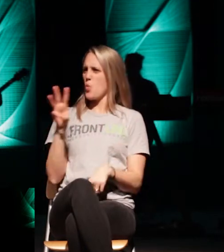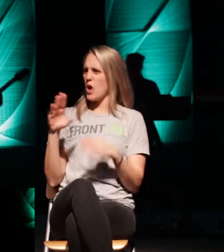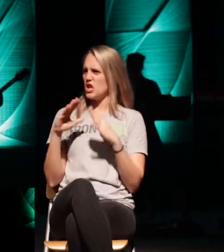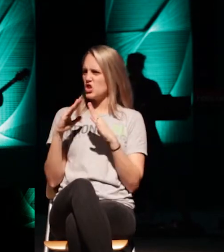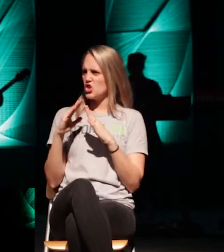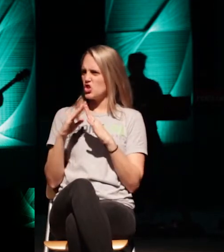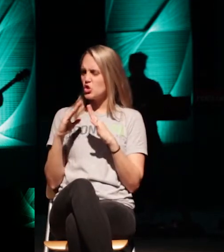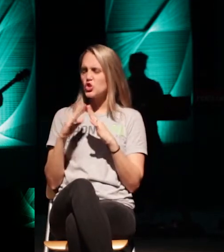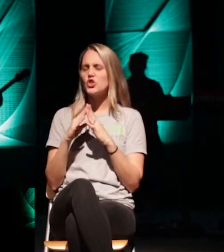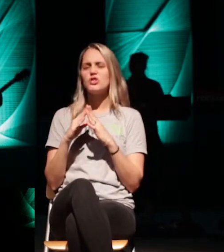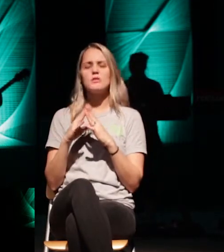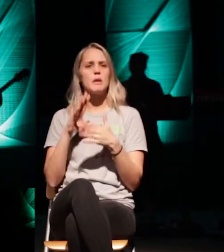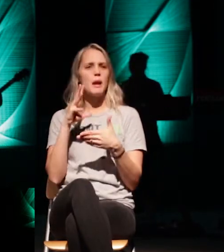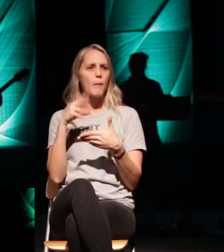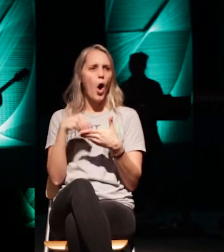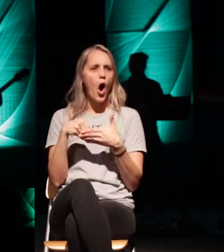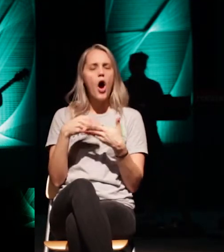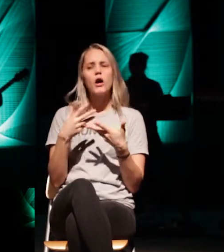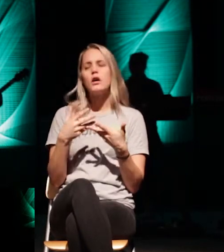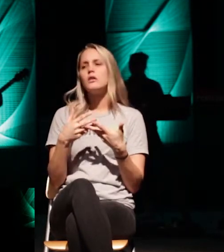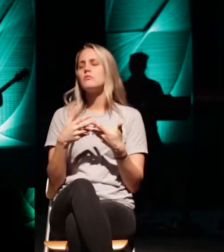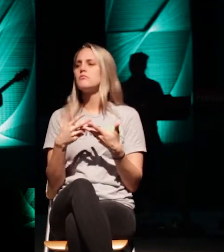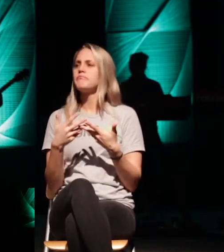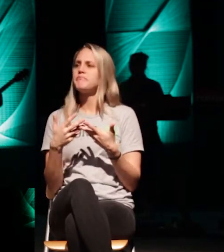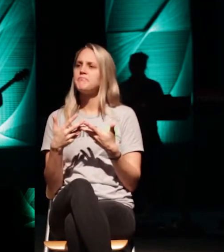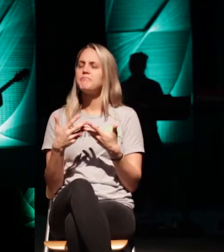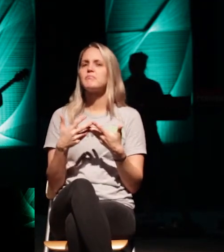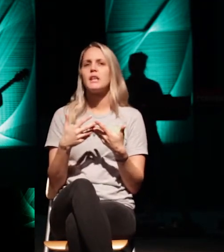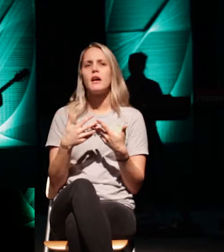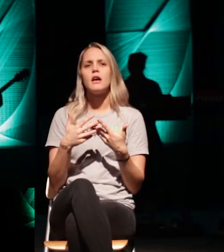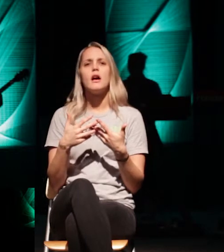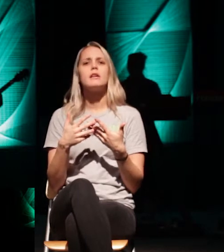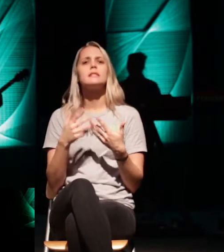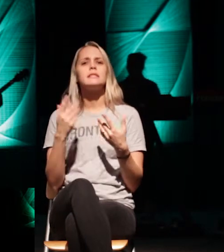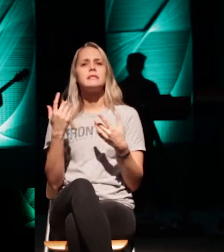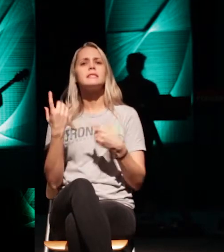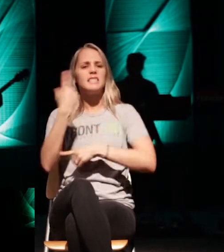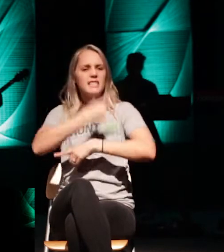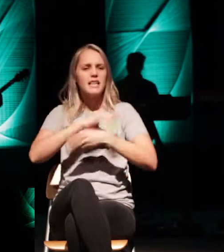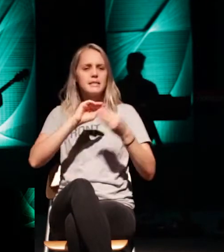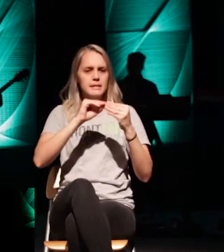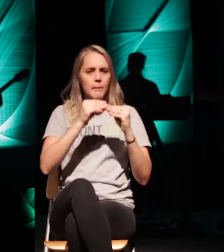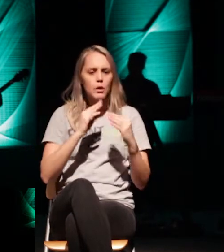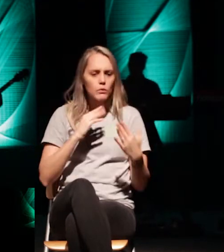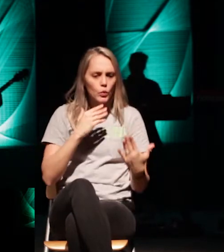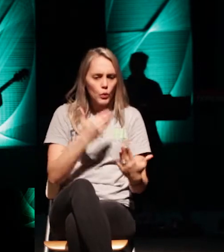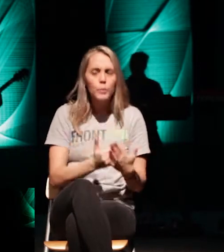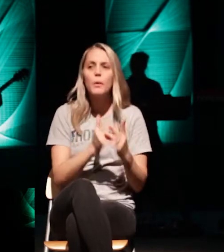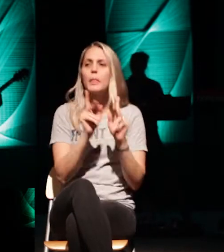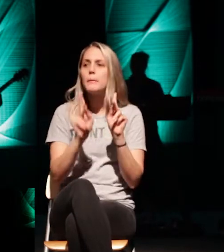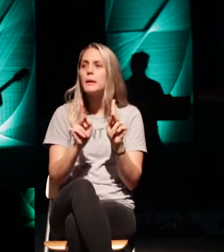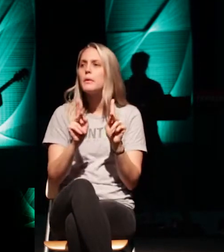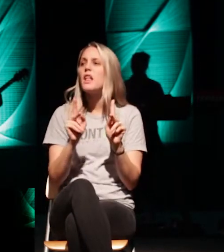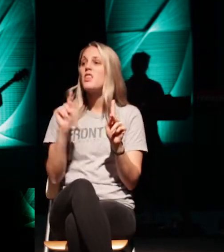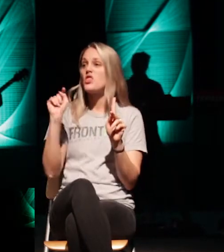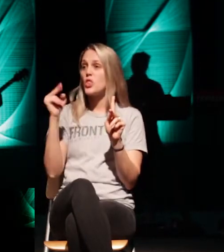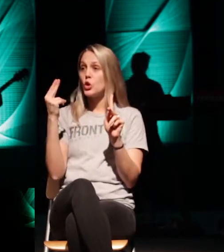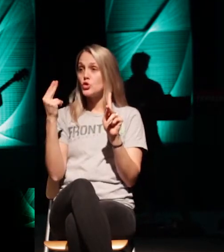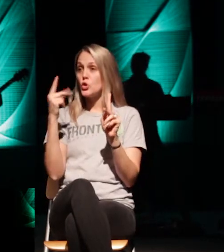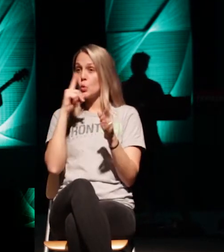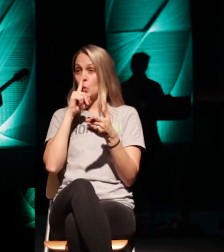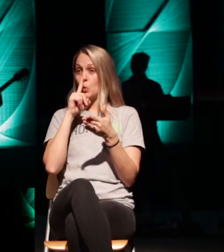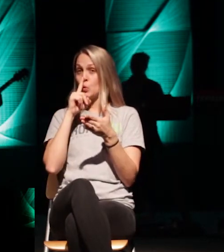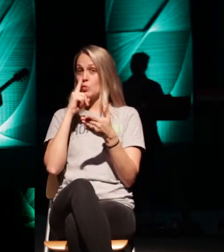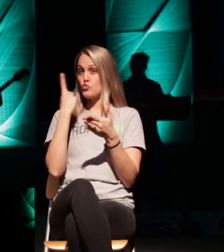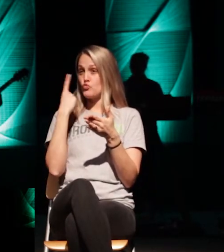of it, just hearing kind of up-to-date statistics about people and what they talked about on this Thursday, a recent study that's up to date